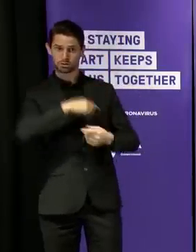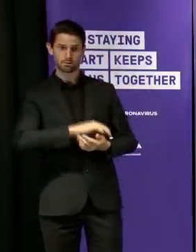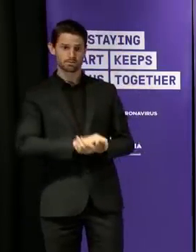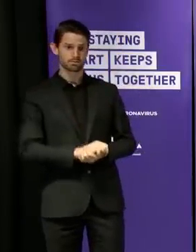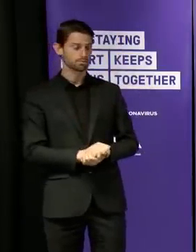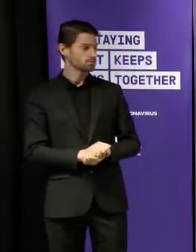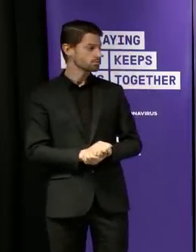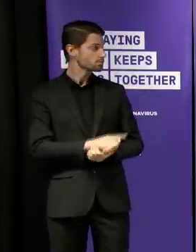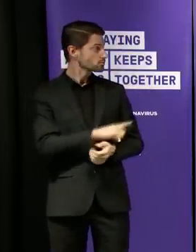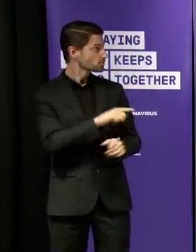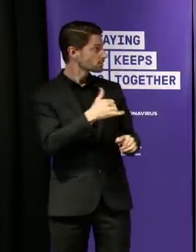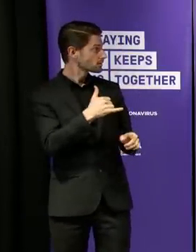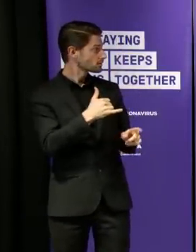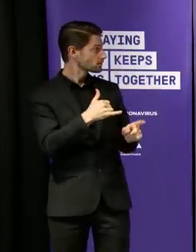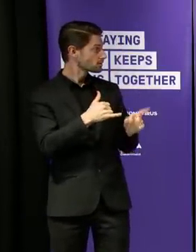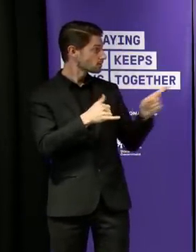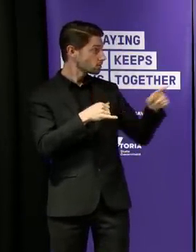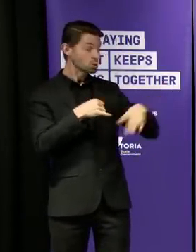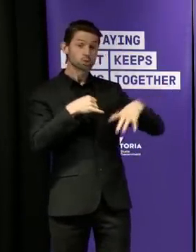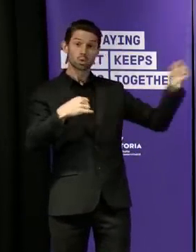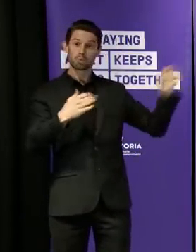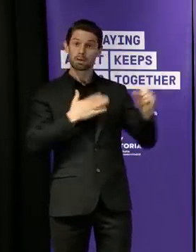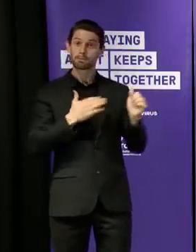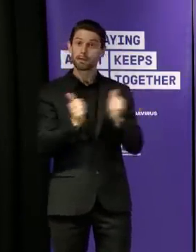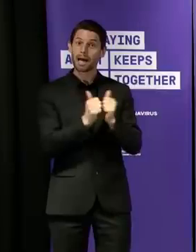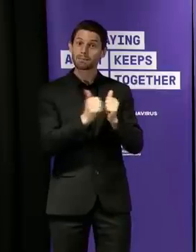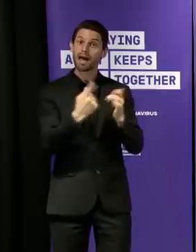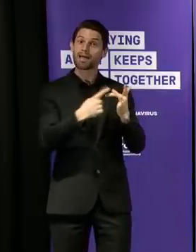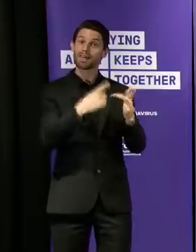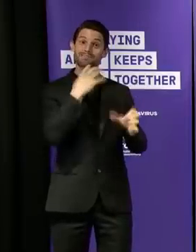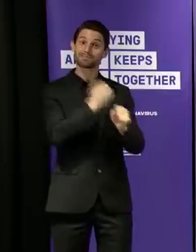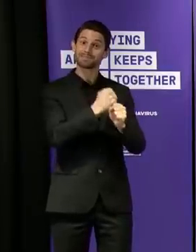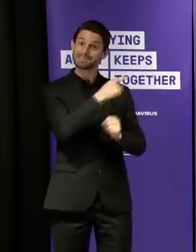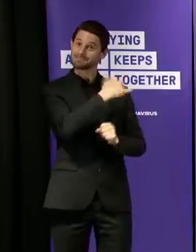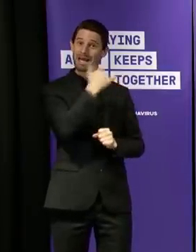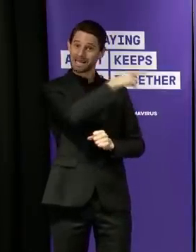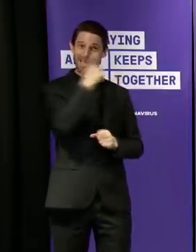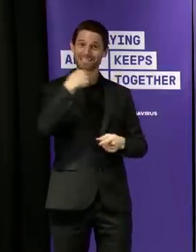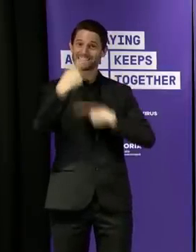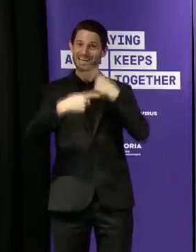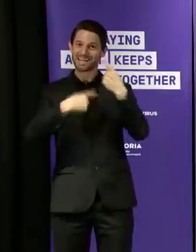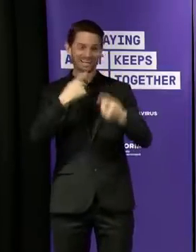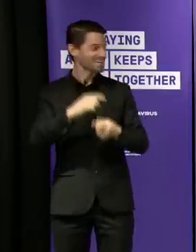Although I think Minister Foley's taken my notes, so maybe he can talk about that. I'll let him do that.